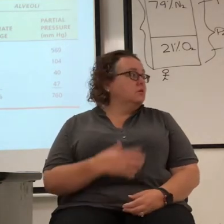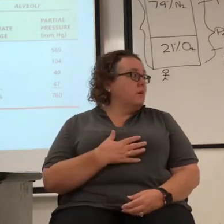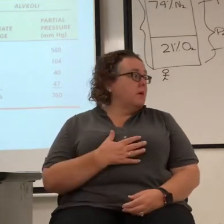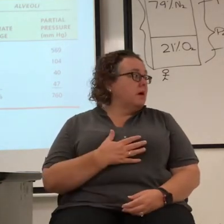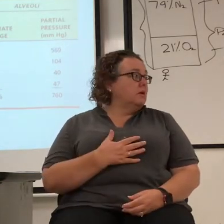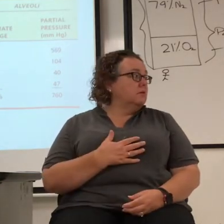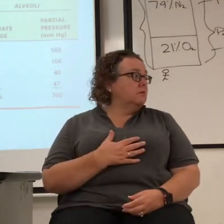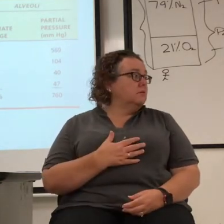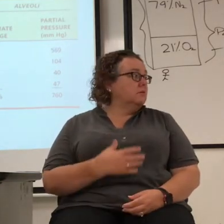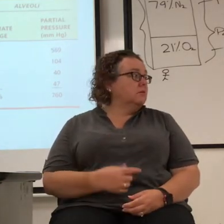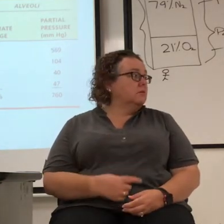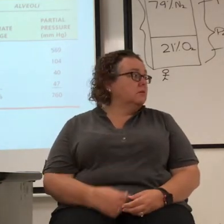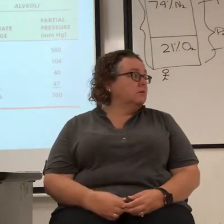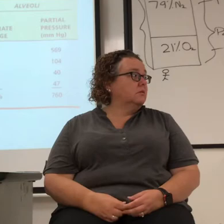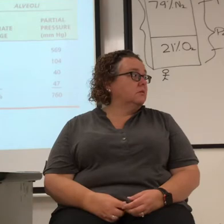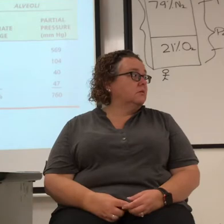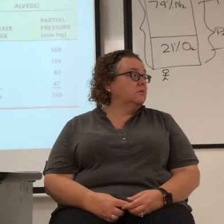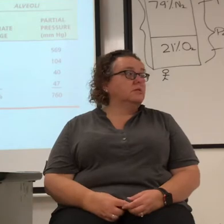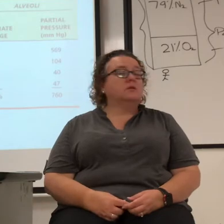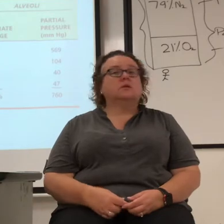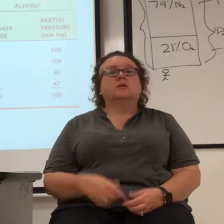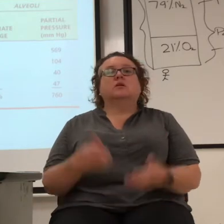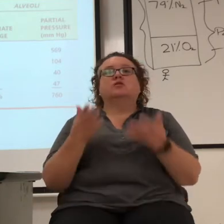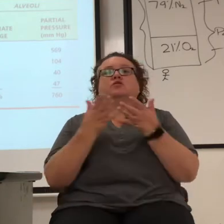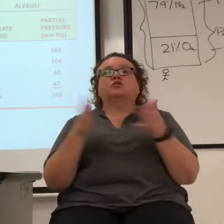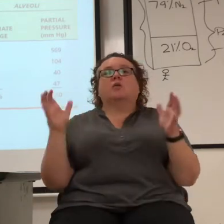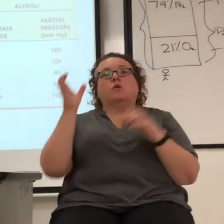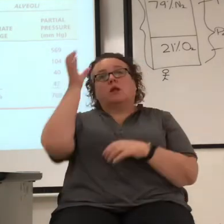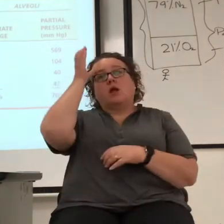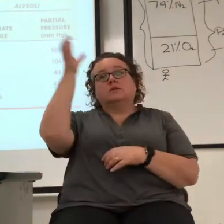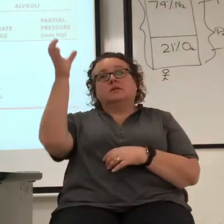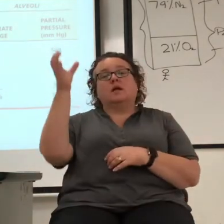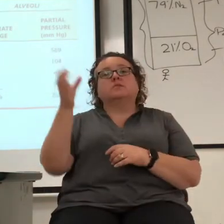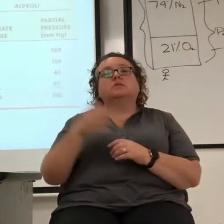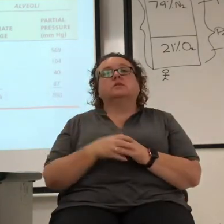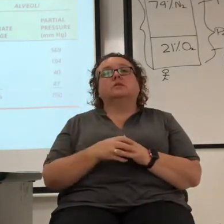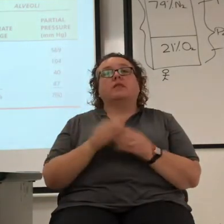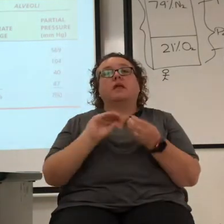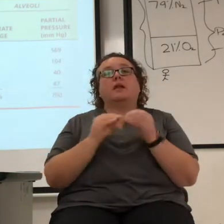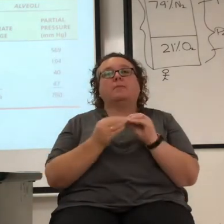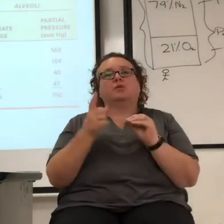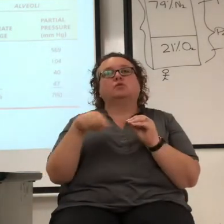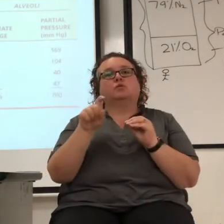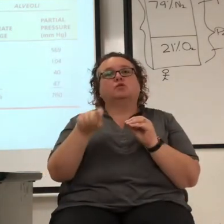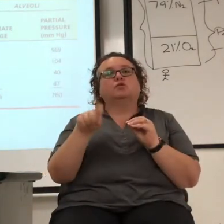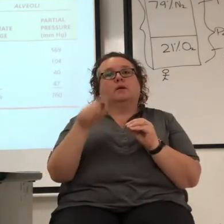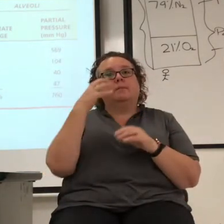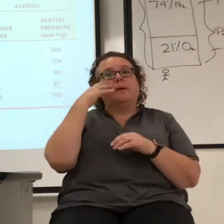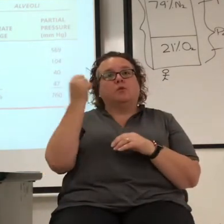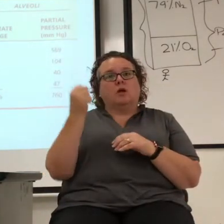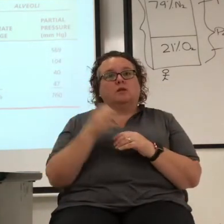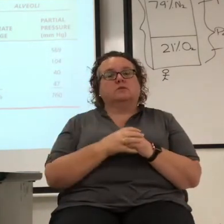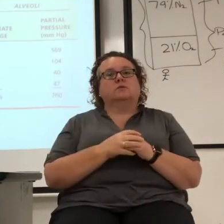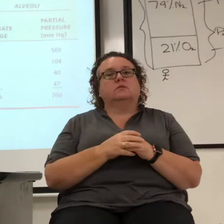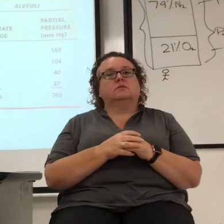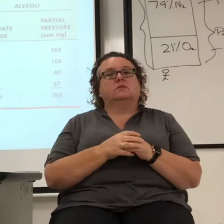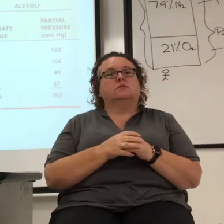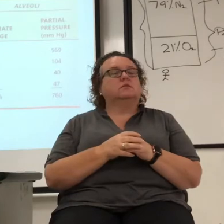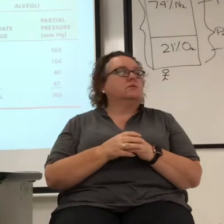So a couple of general concepts why it changes. So the numbers you should memorize: